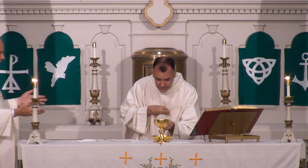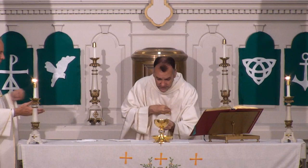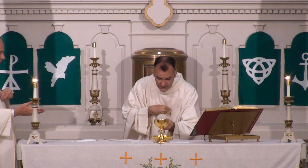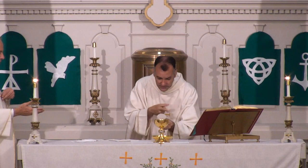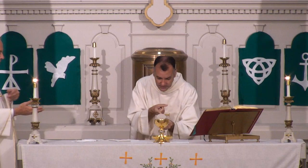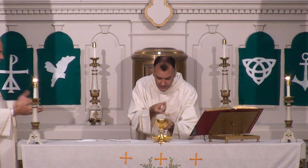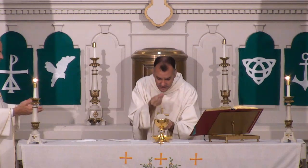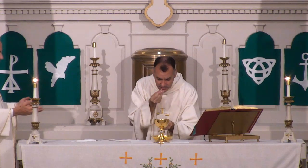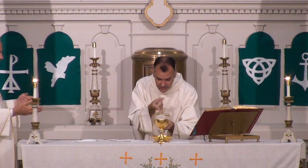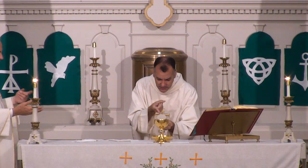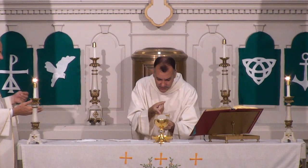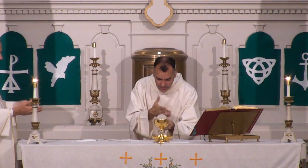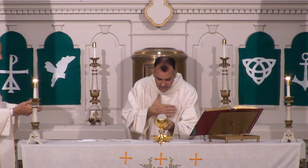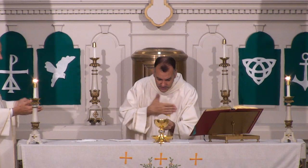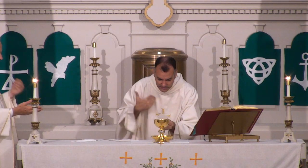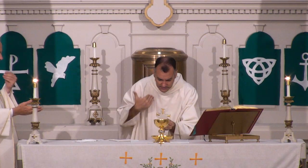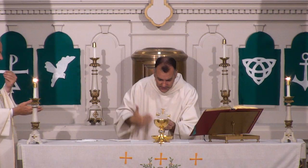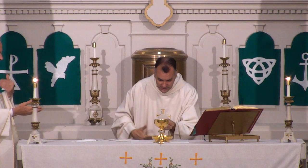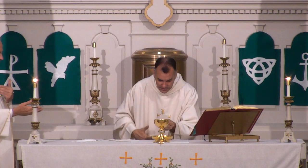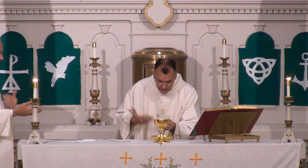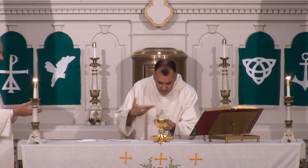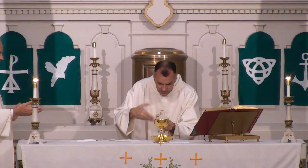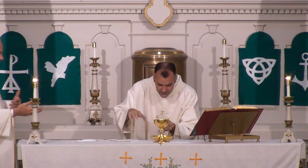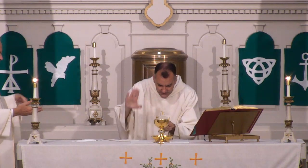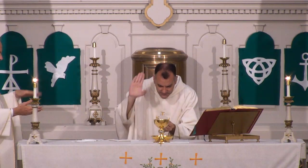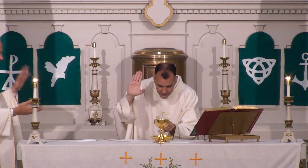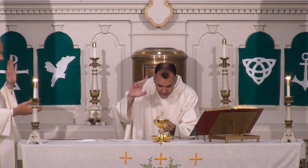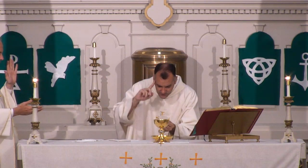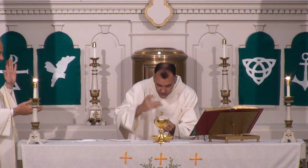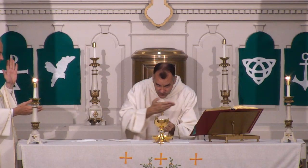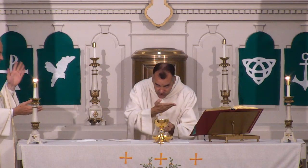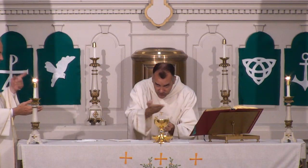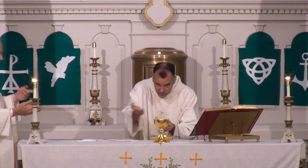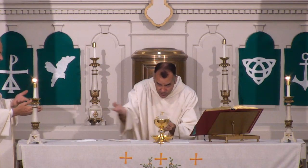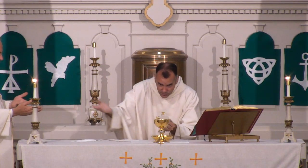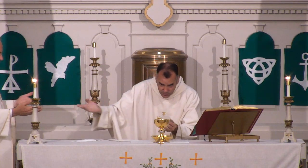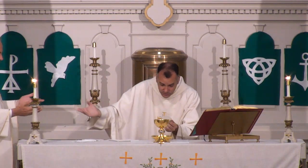of you, and eat of it, for this is my body, which will be given up for you.